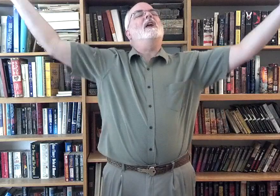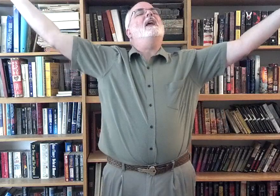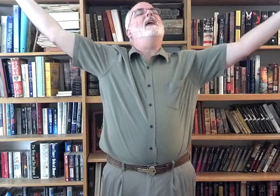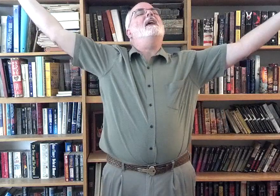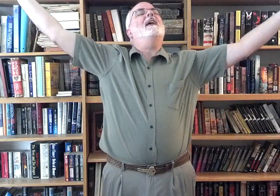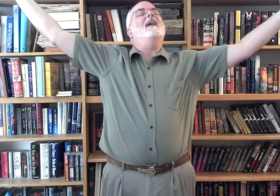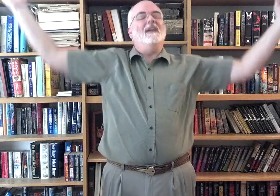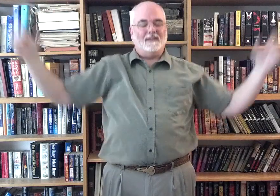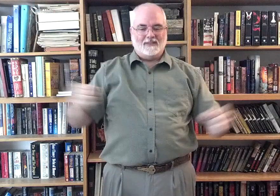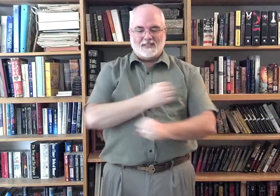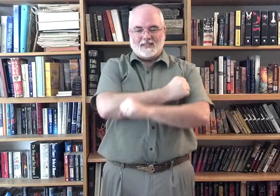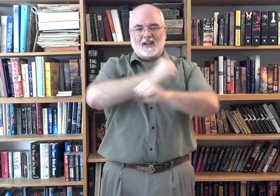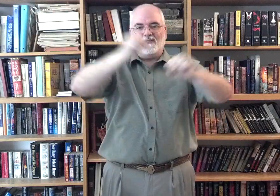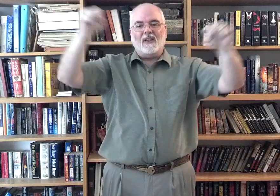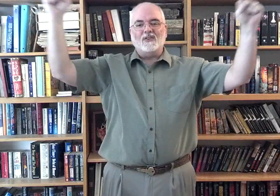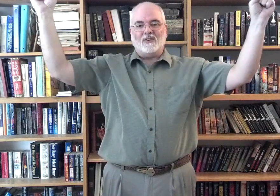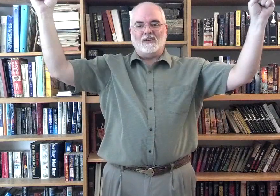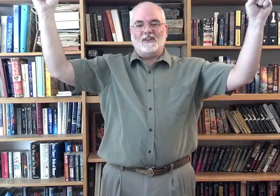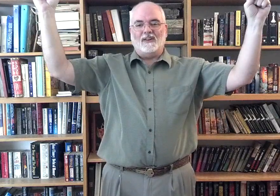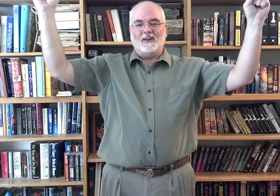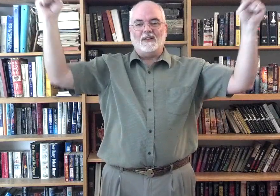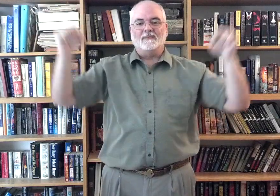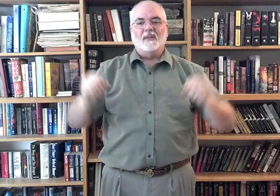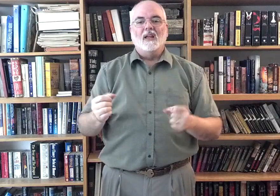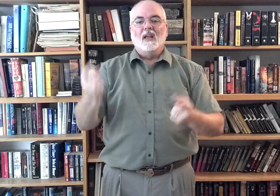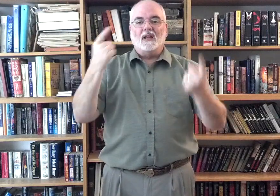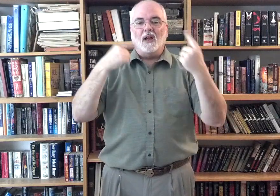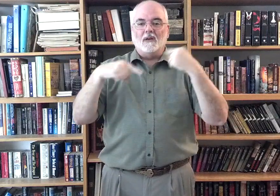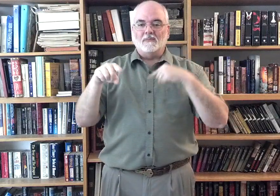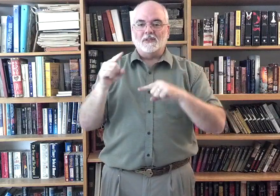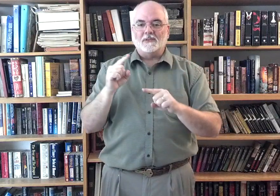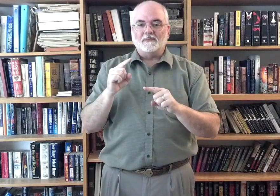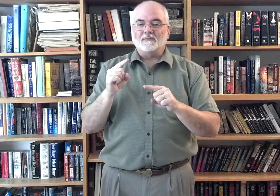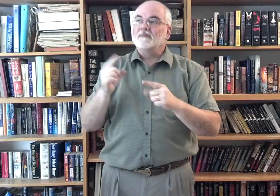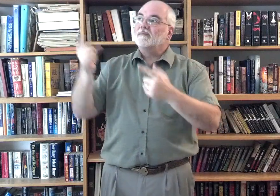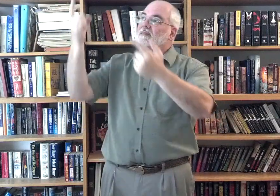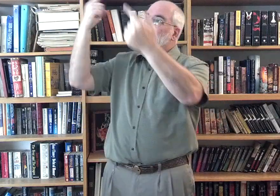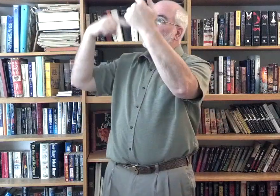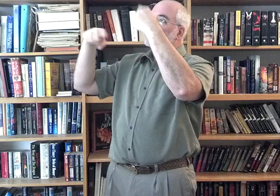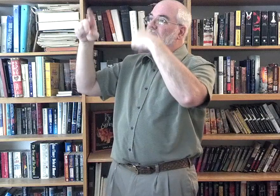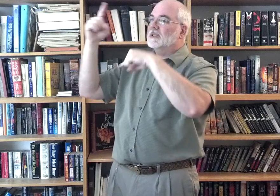free! Salvation, all right? Comes. Comes.